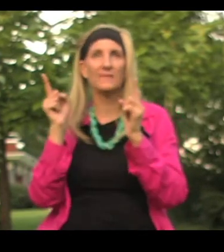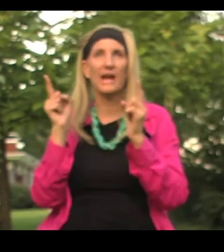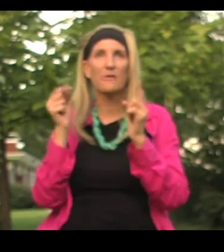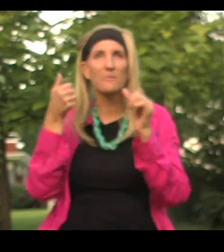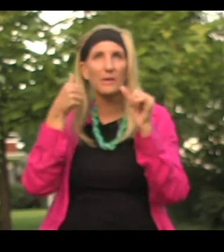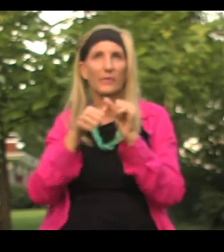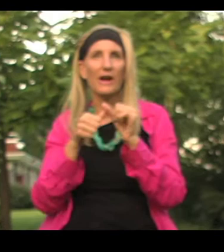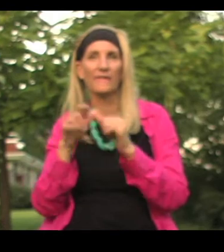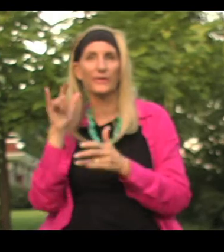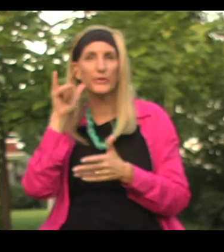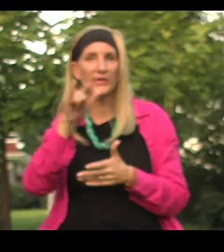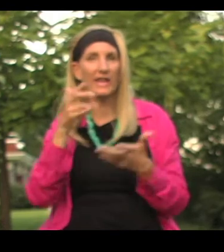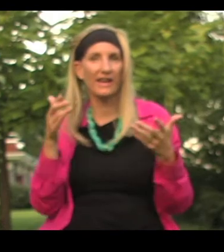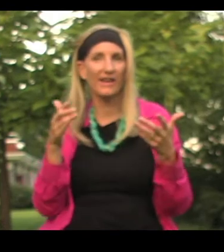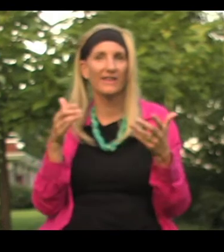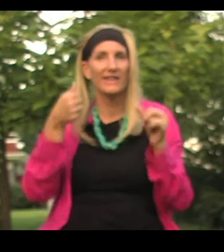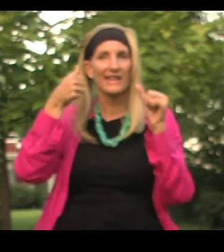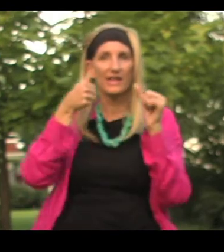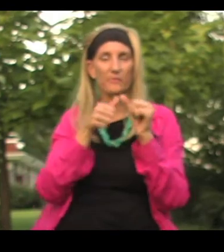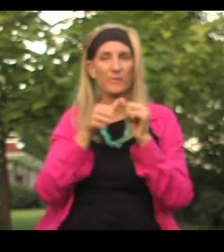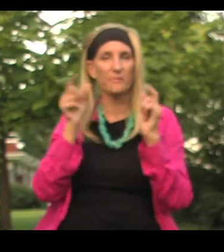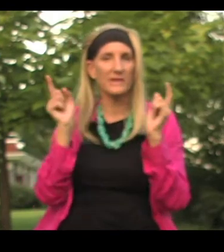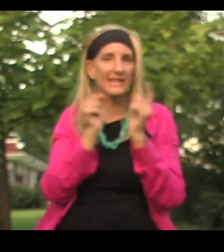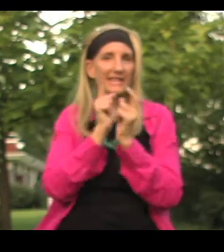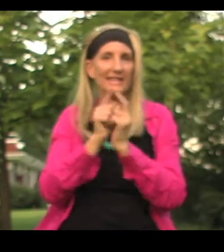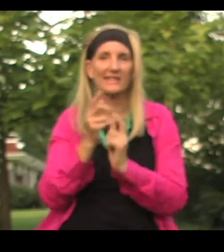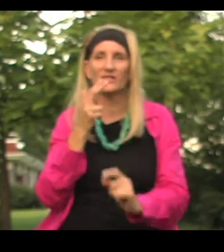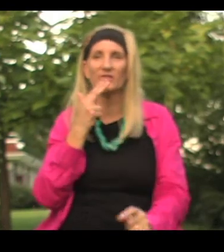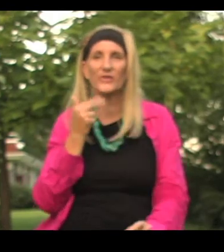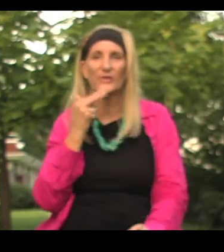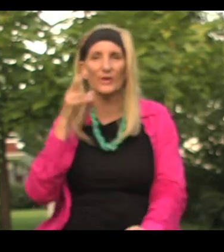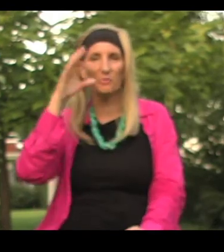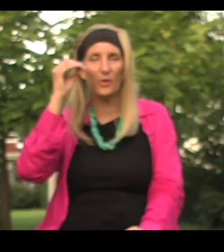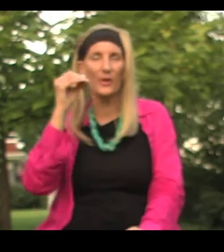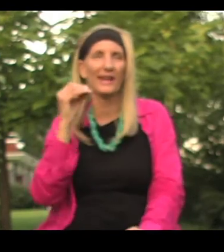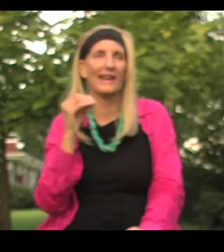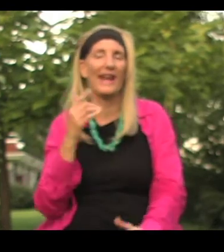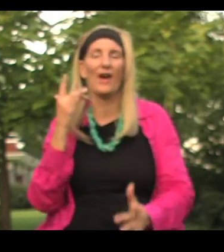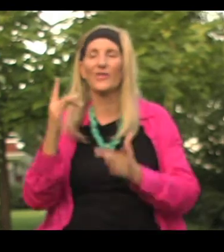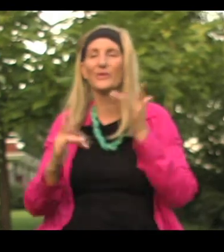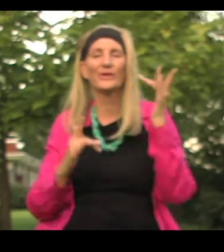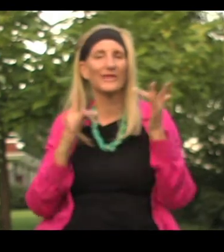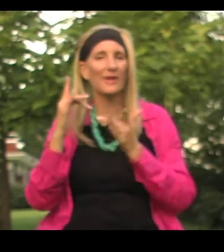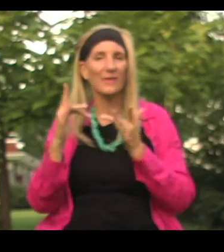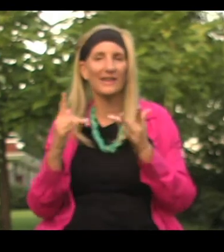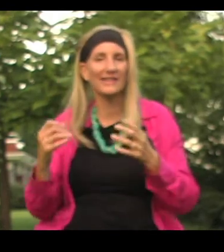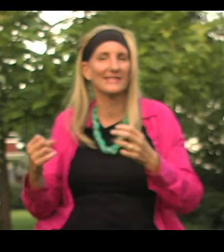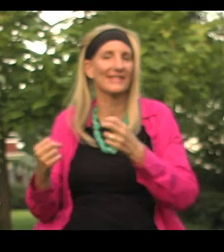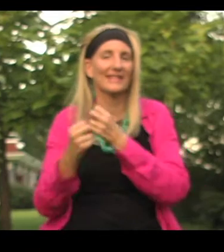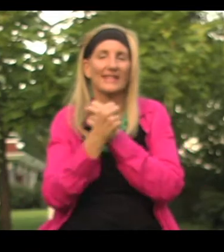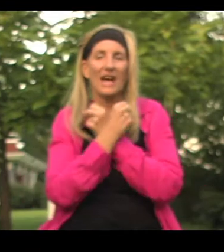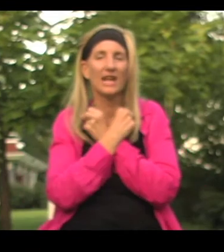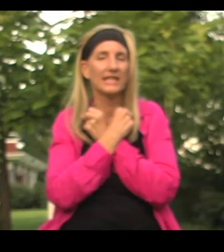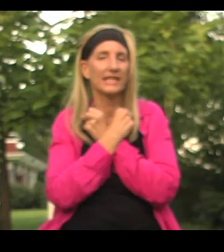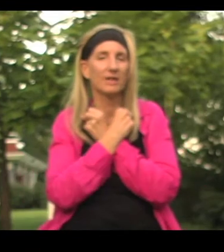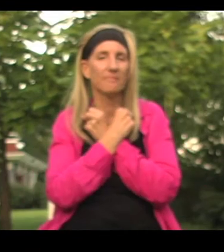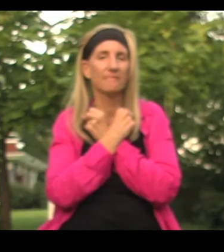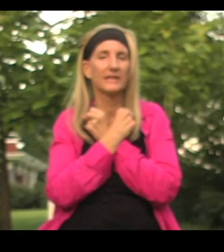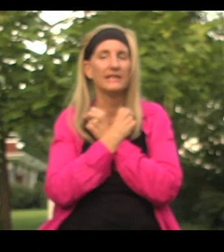I remember I flew there, and I remember meeting this cute little boy and how thrilled I was and getting to hug him.